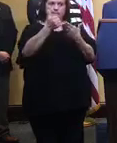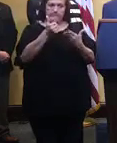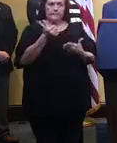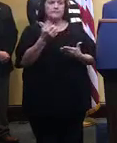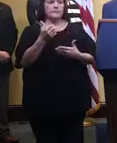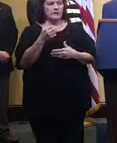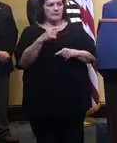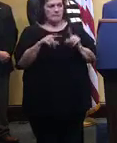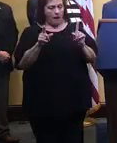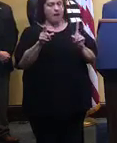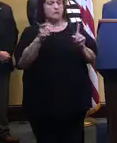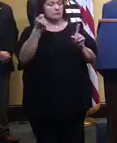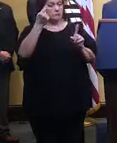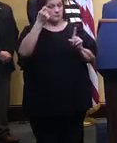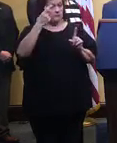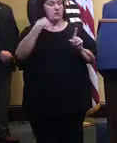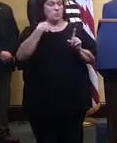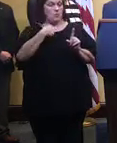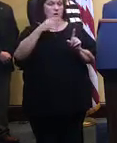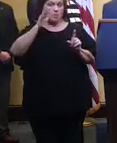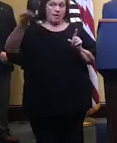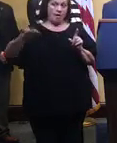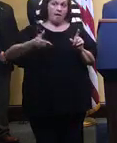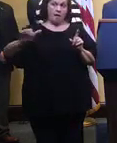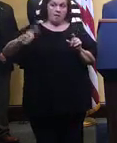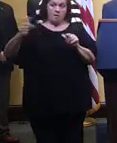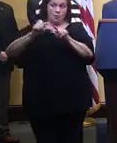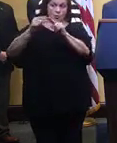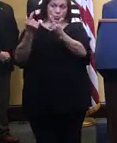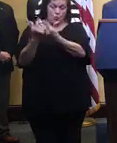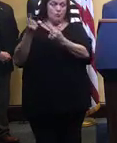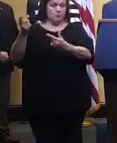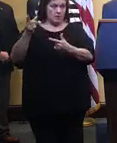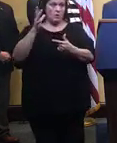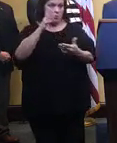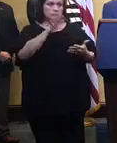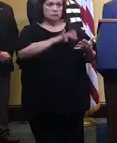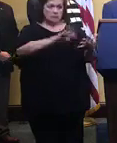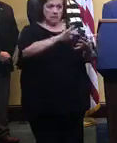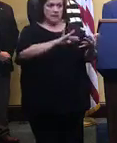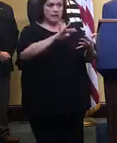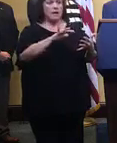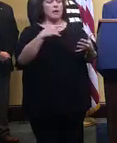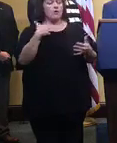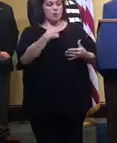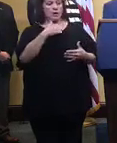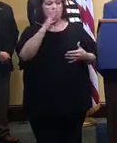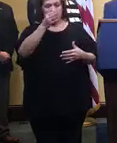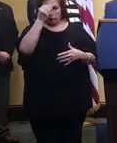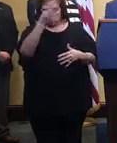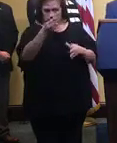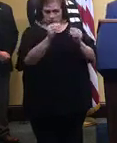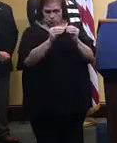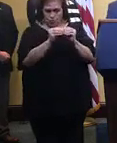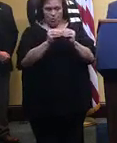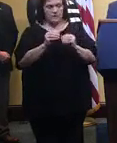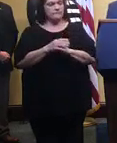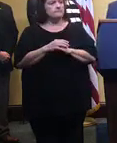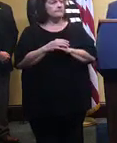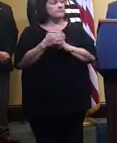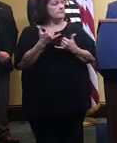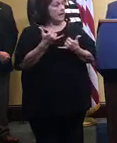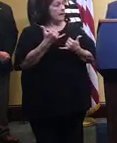a third-party analysis, and that's imminent. We're hoping to share that with you within 2 to 3 weeks. With that, I'm very proud to be